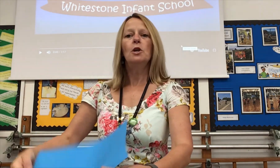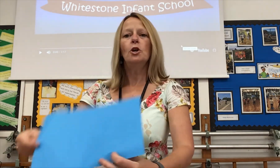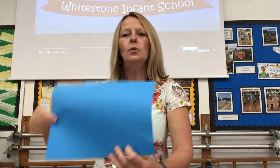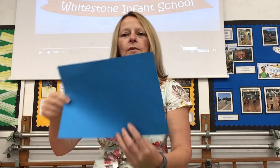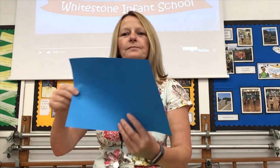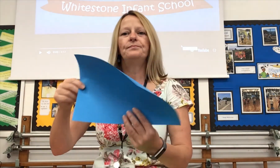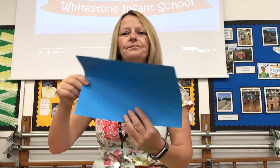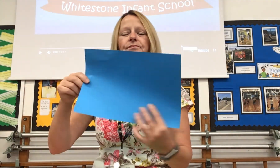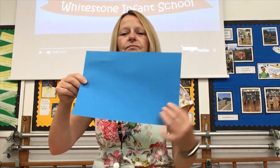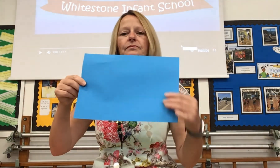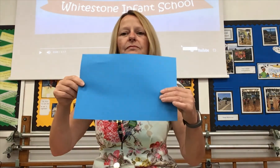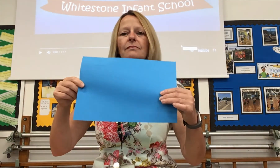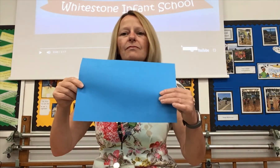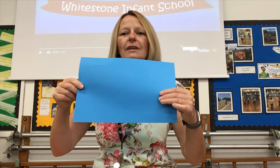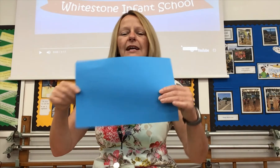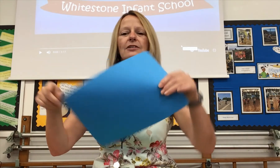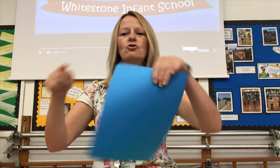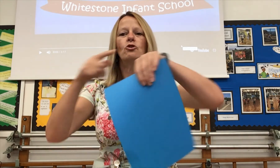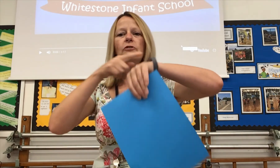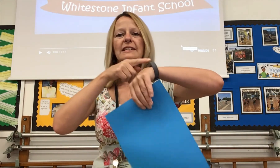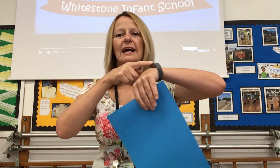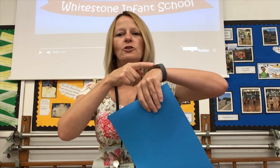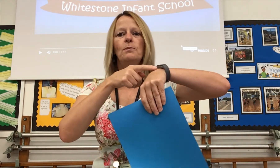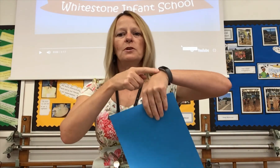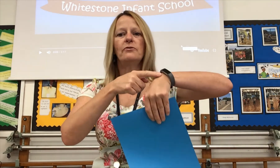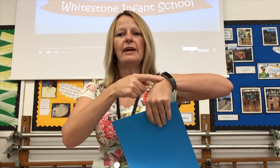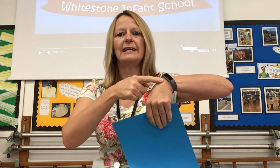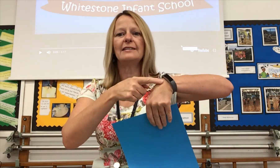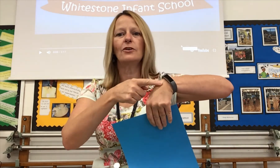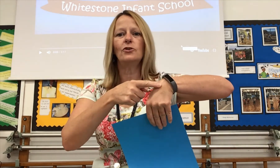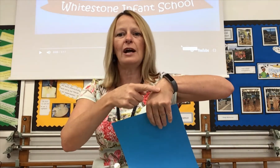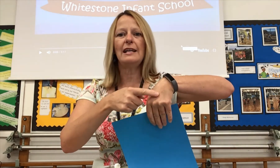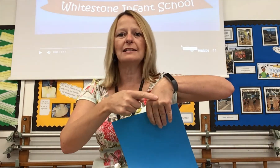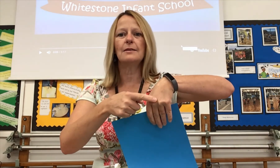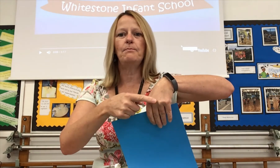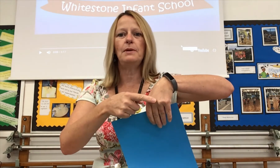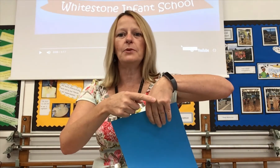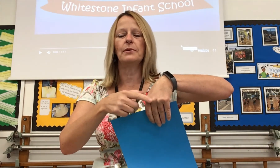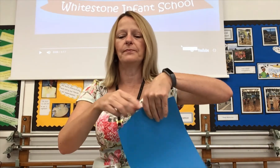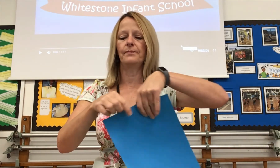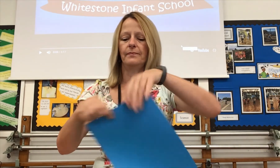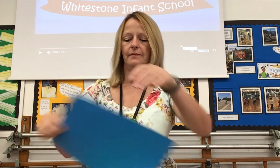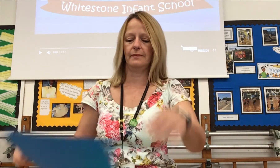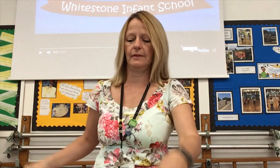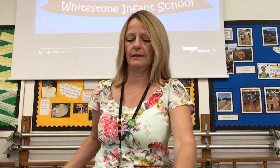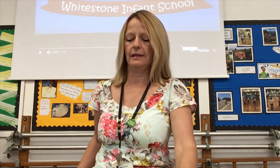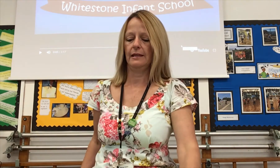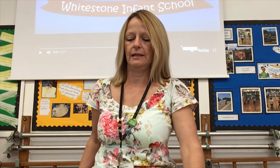Blue is drawing down your blue veins on your hand. Blue.